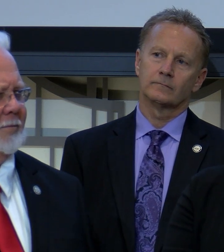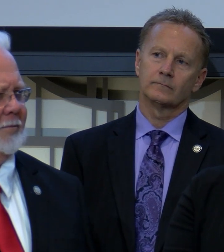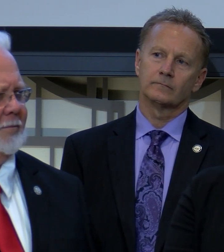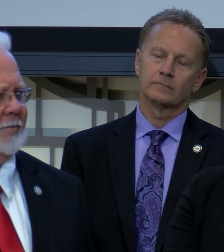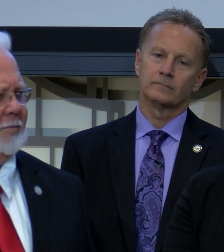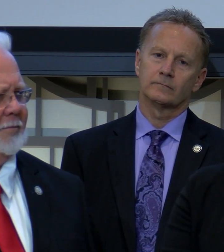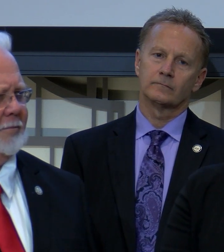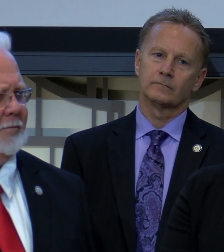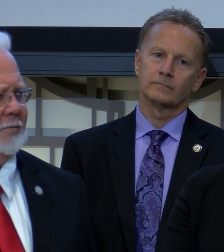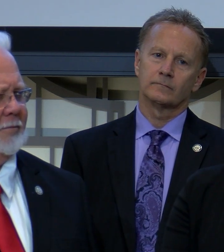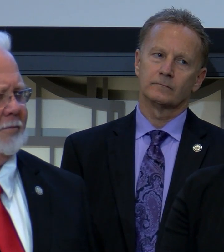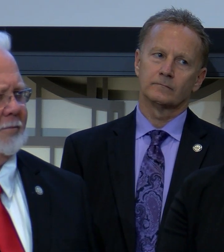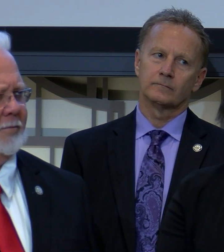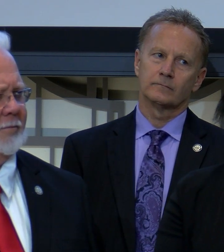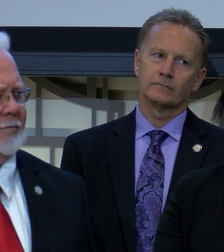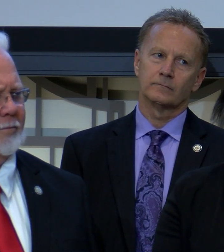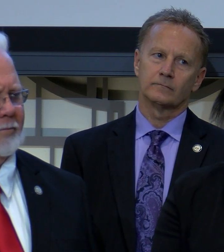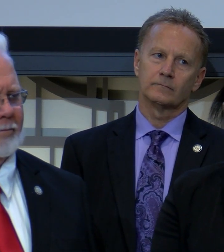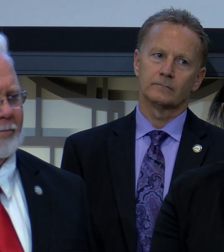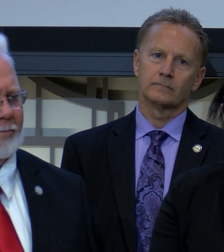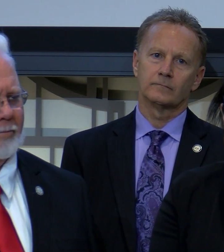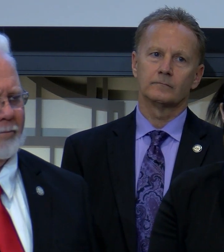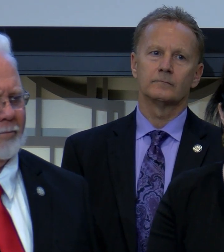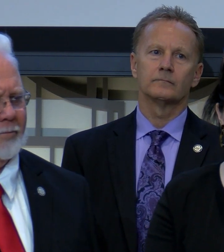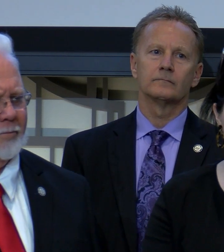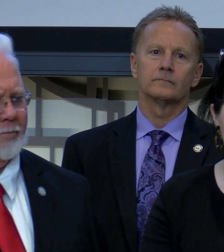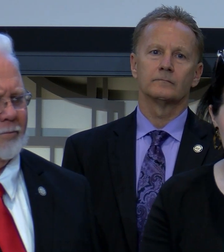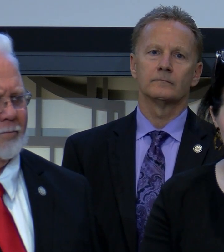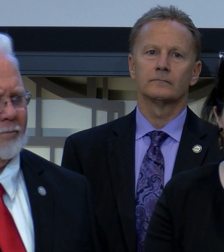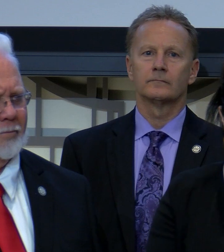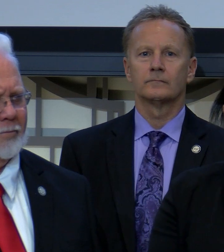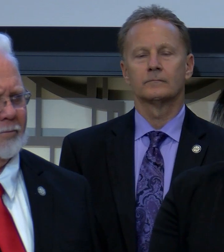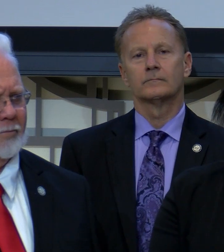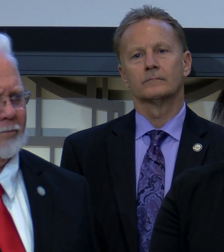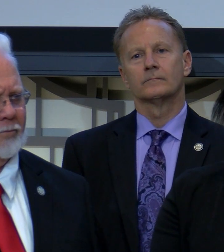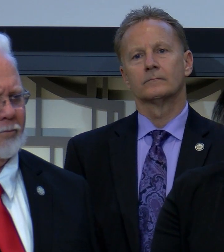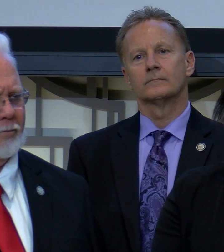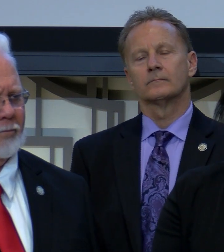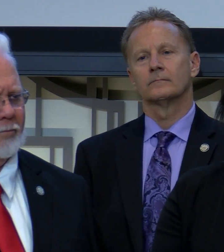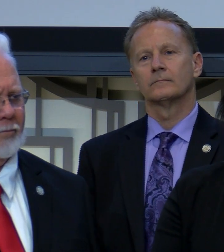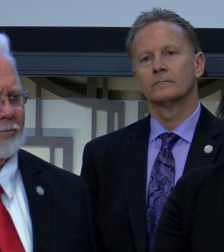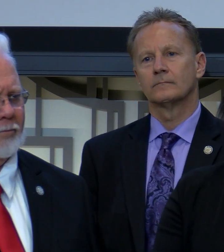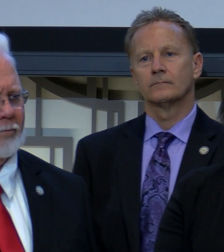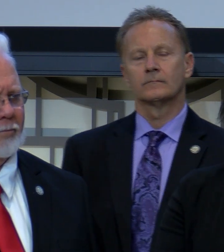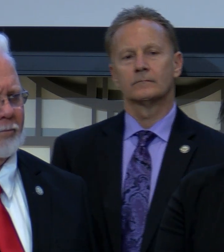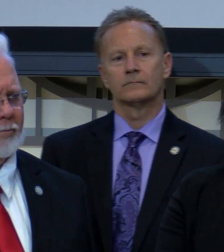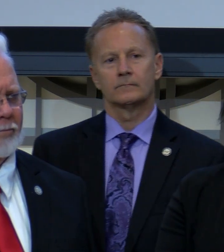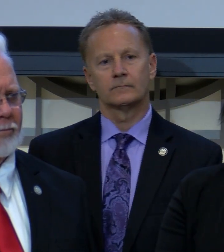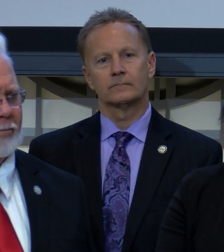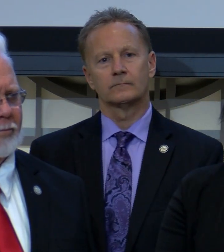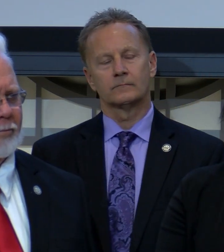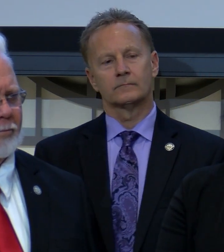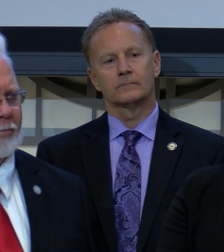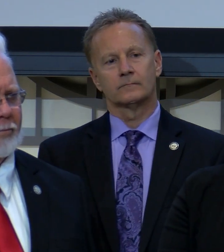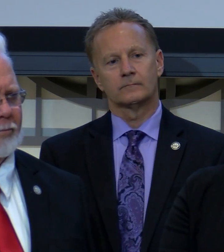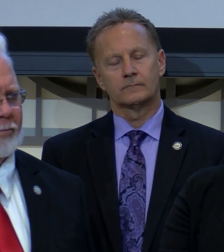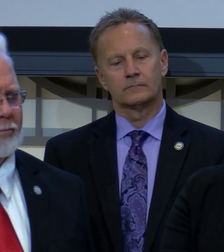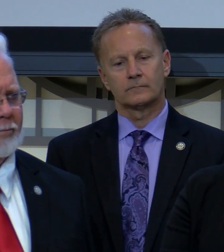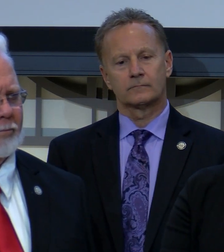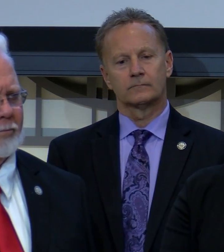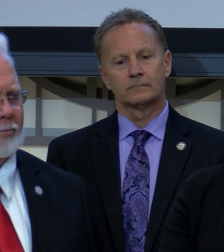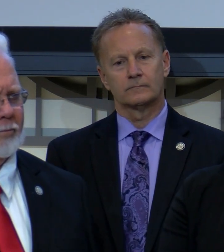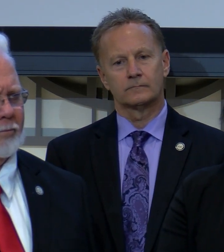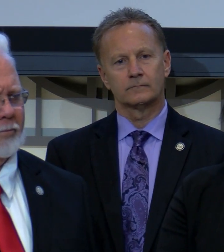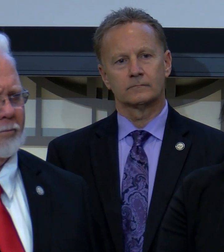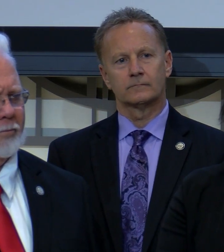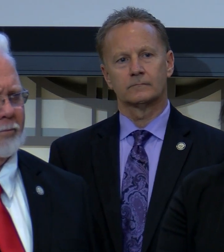increasing impact of the coronavirus on the industry and the customer. TRA is the voice of retailing and aggressively works with the